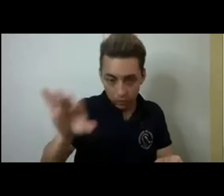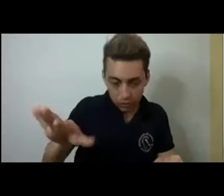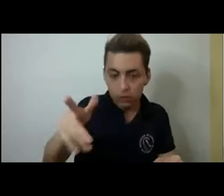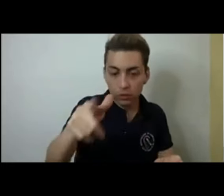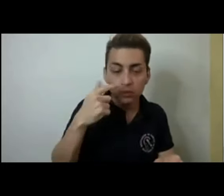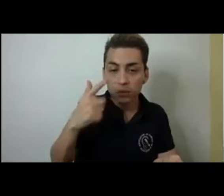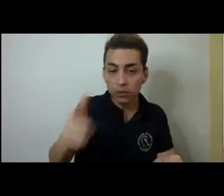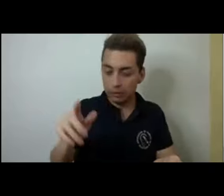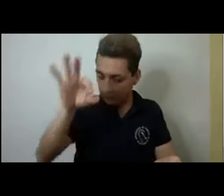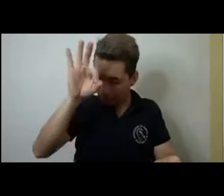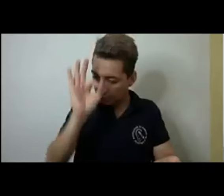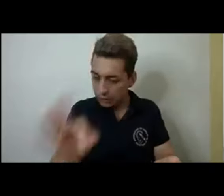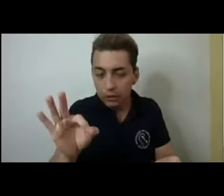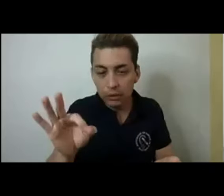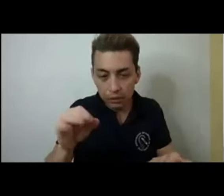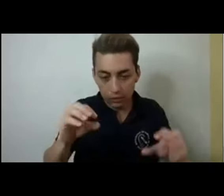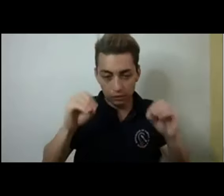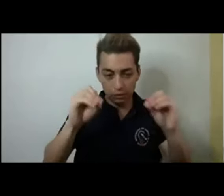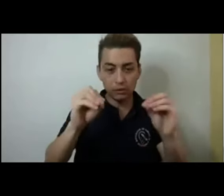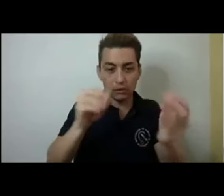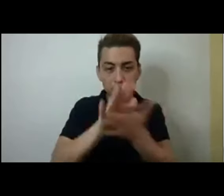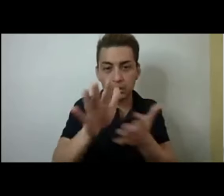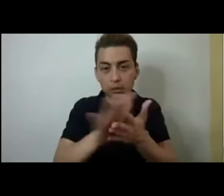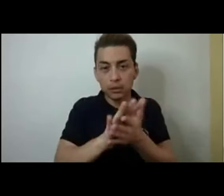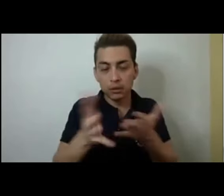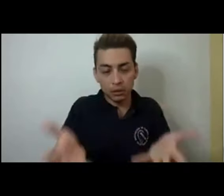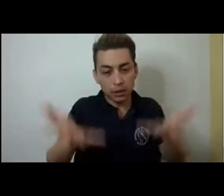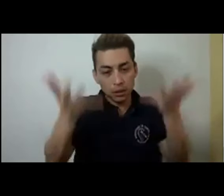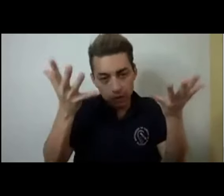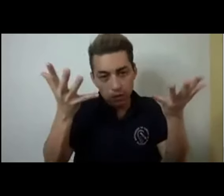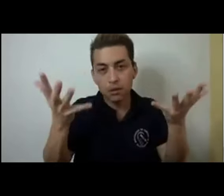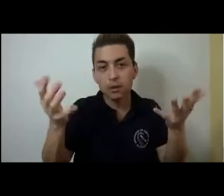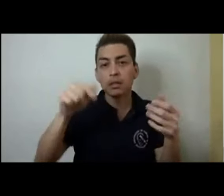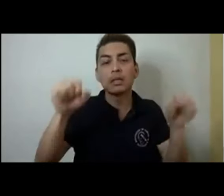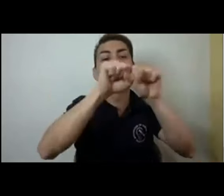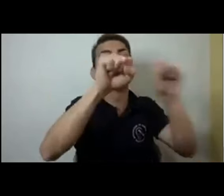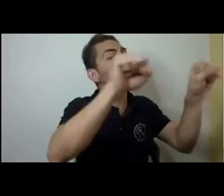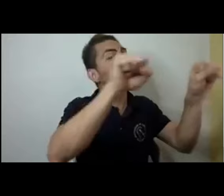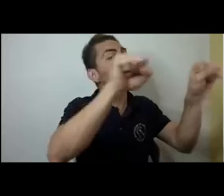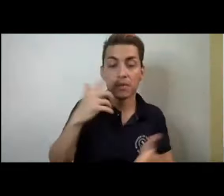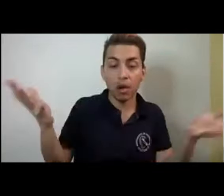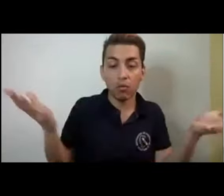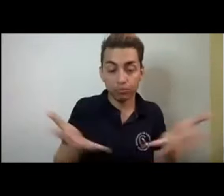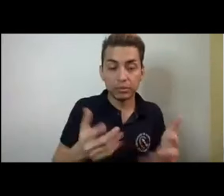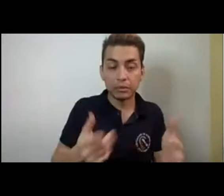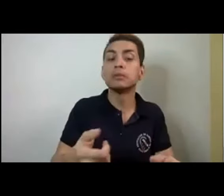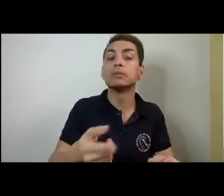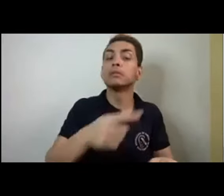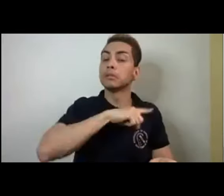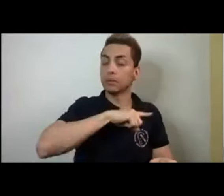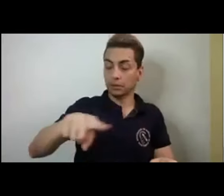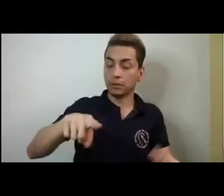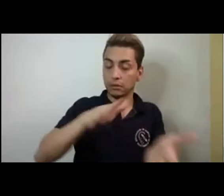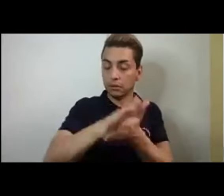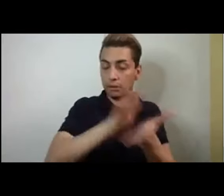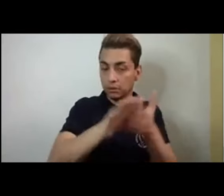education, commends the Caribbean small island developing states for the systematic and persistent strides made in